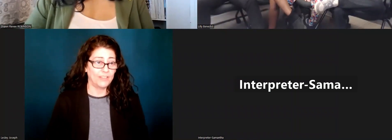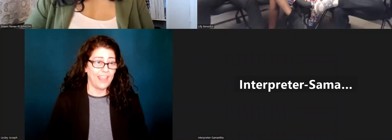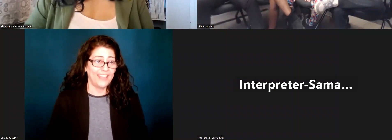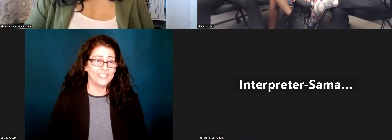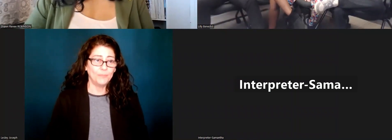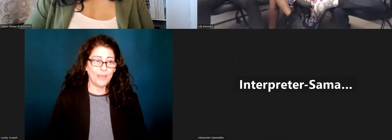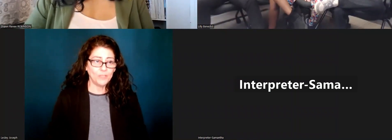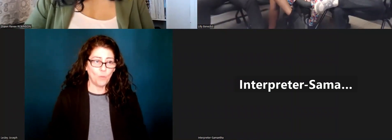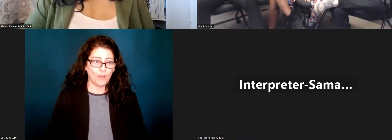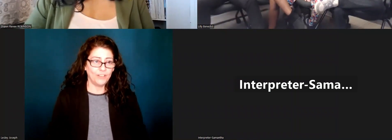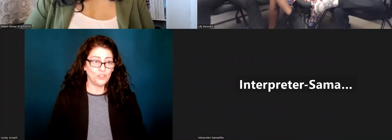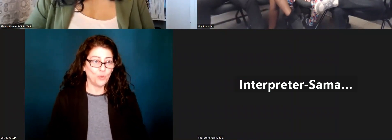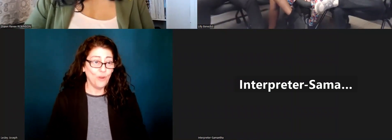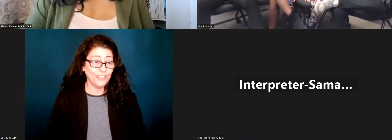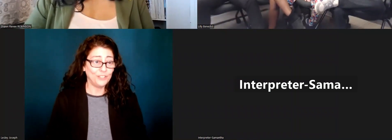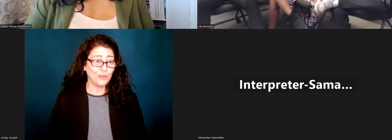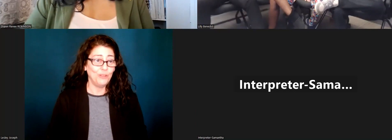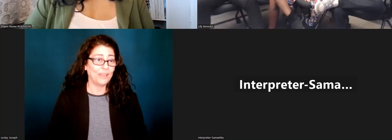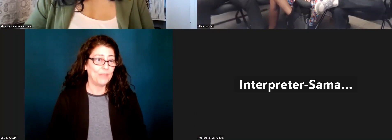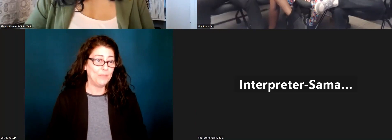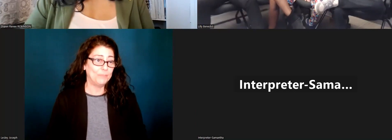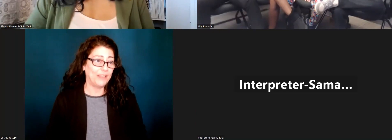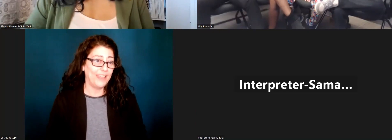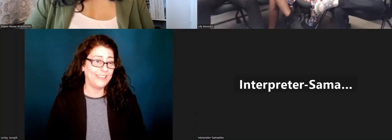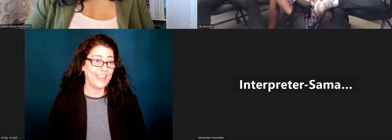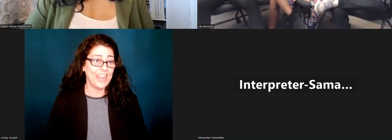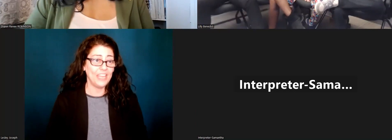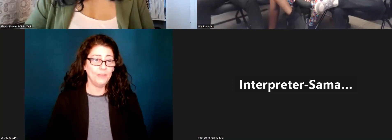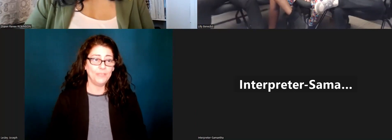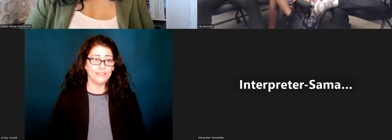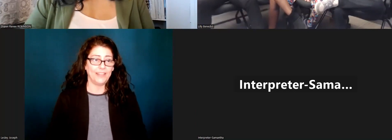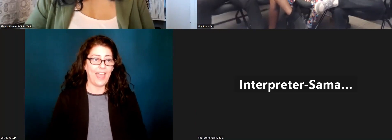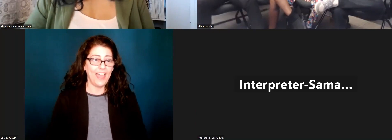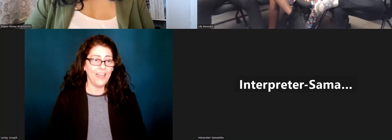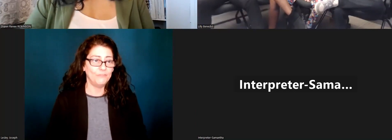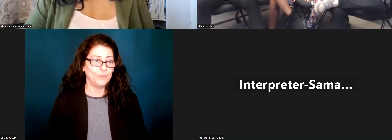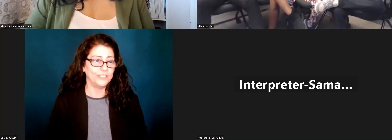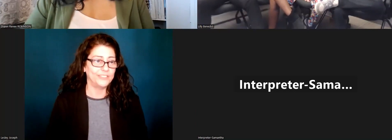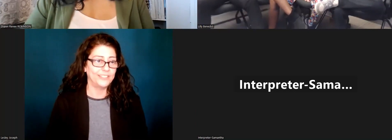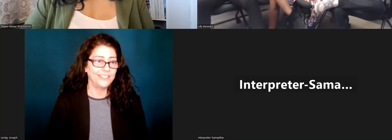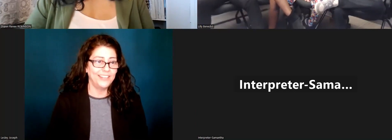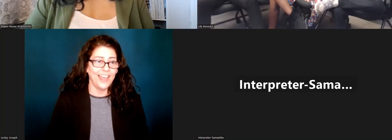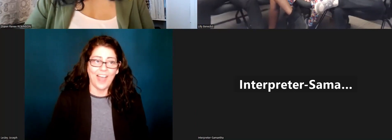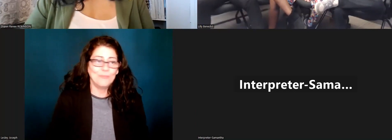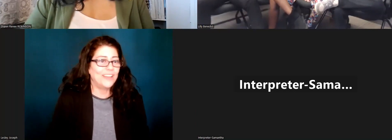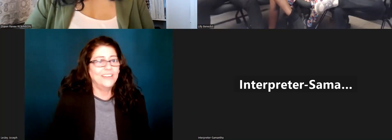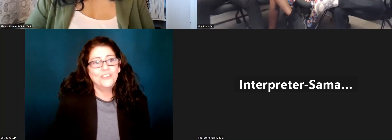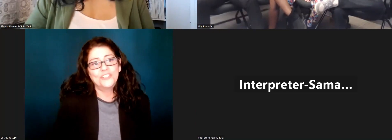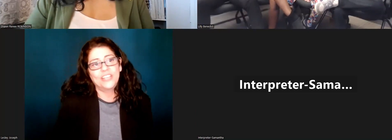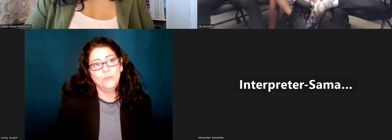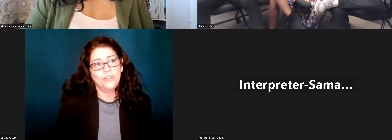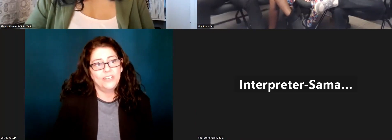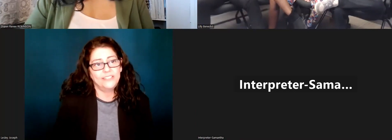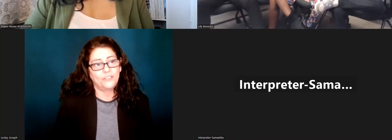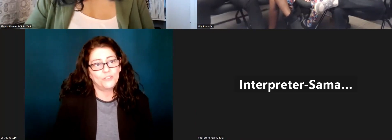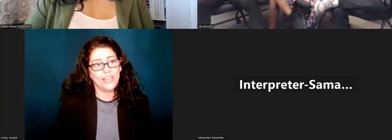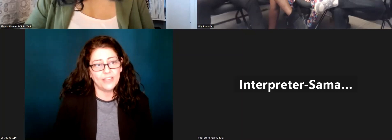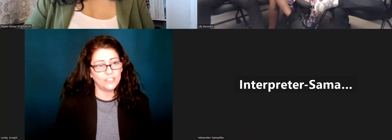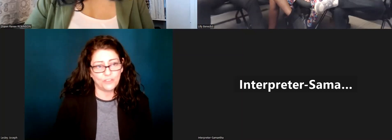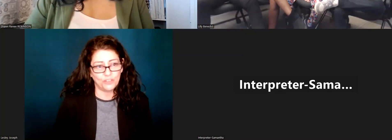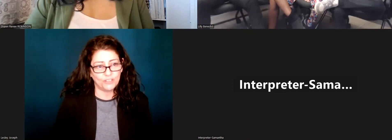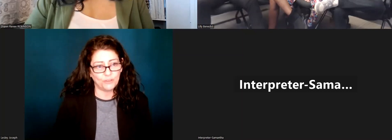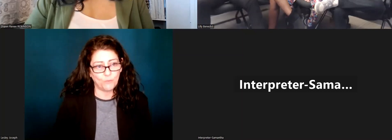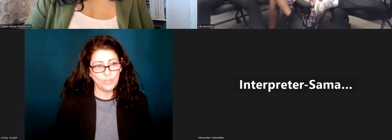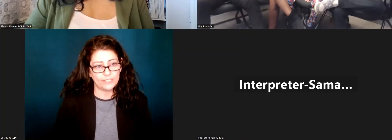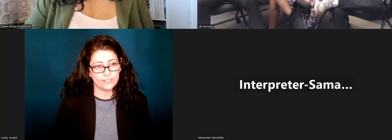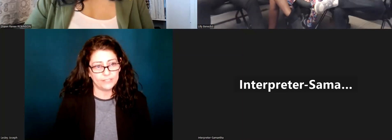course. And sometimes I'll want to join, you know, like maybe play a game and laugh, but I'm not going to understand what it is that they're saying